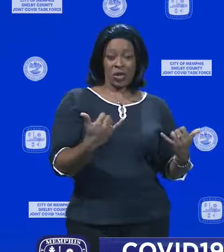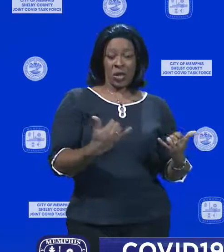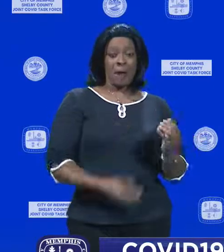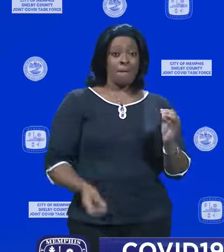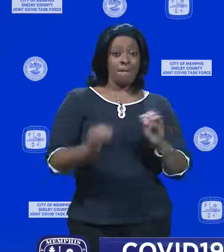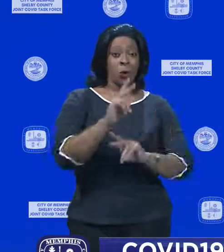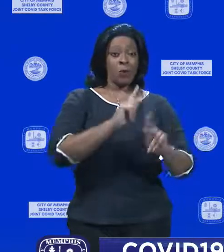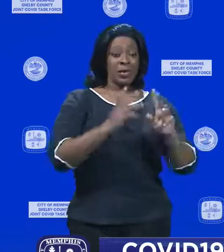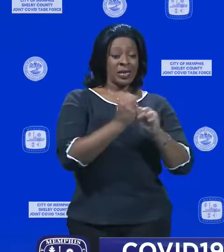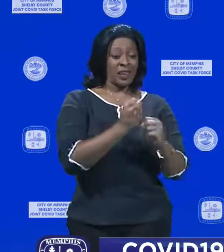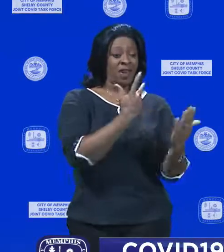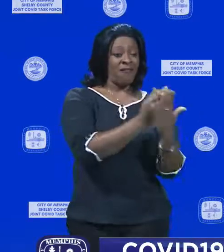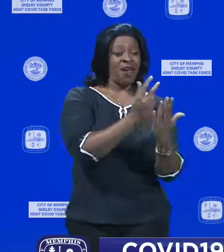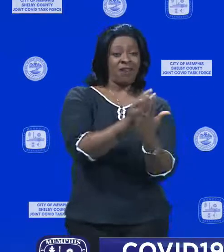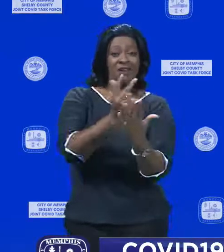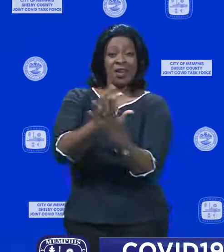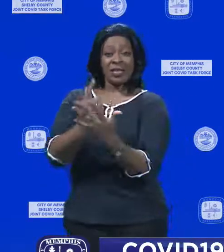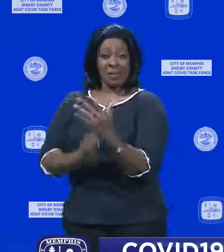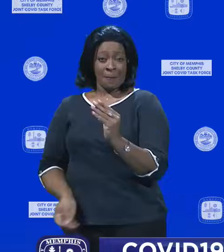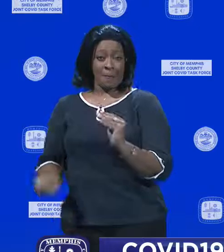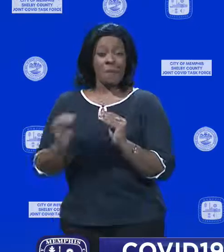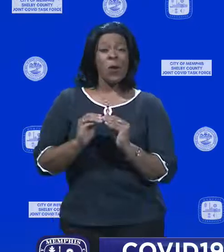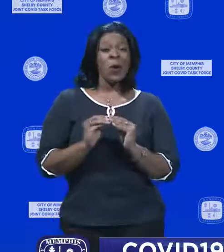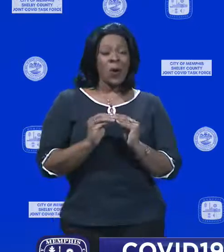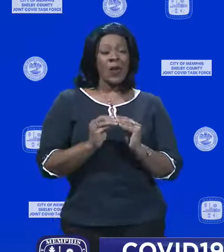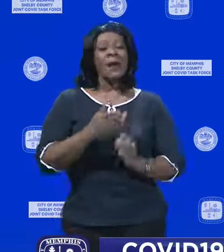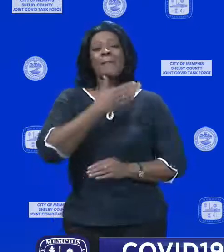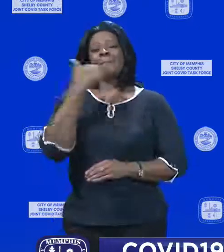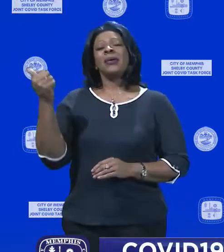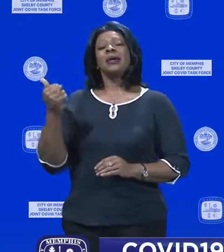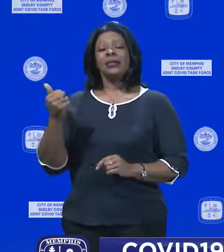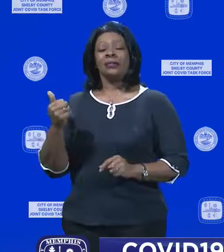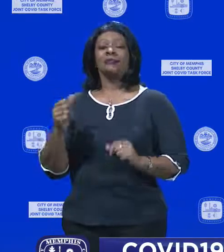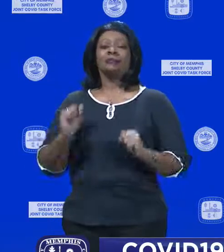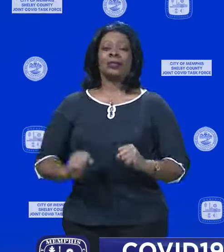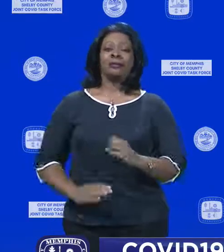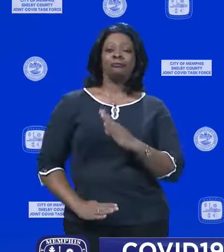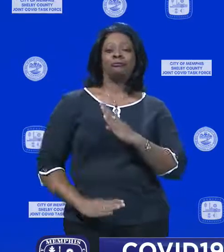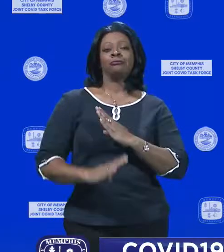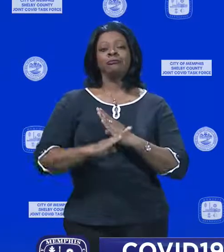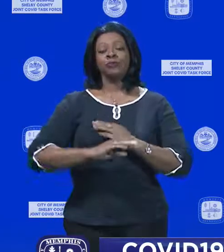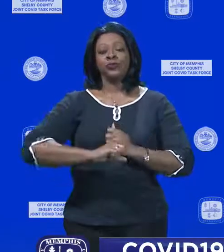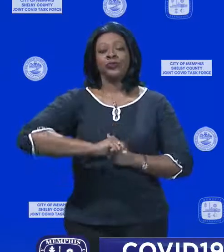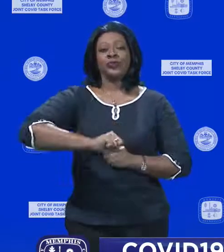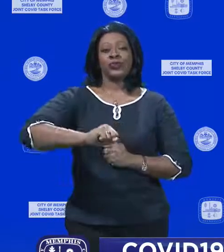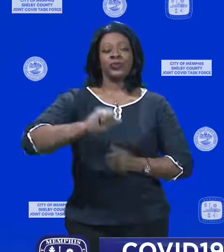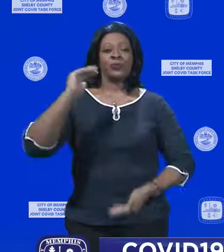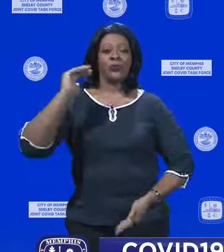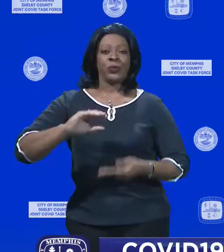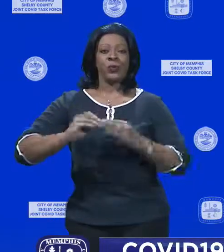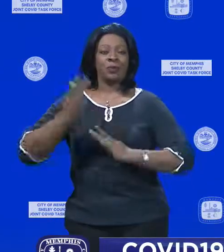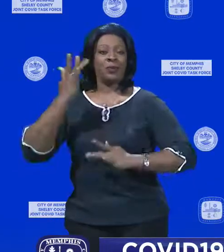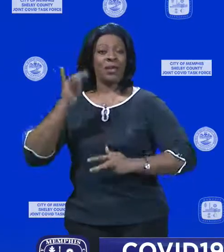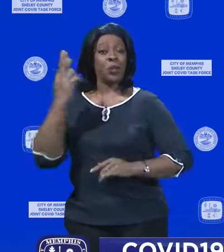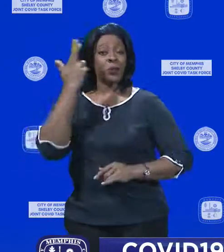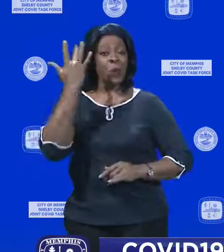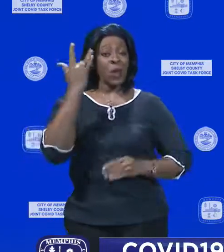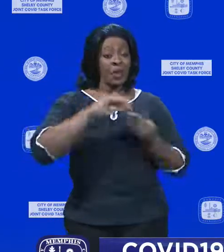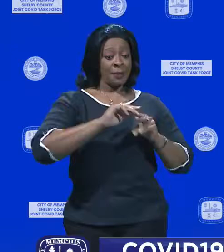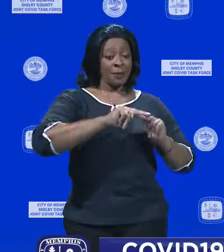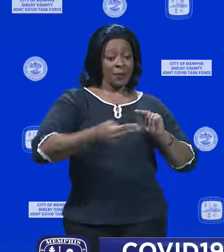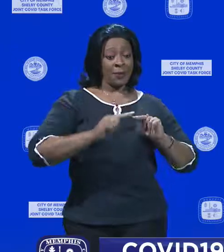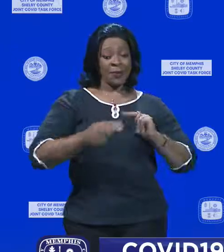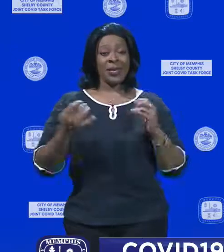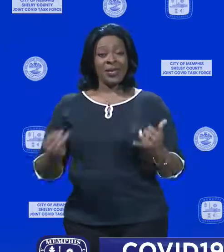more people we can get vaccinated, the better off we're going to be, and it's the reason that our numbers are dropping to the levels that